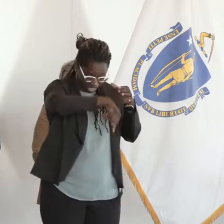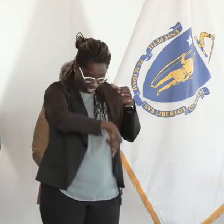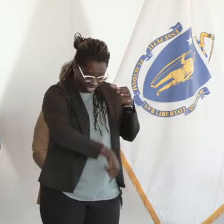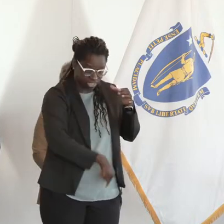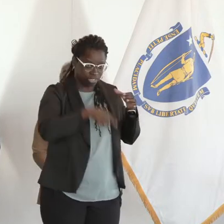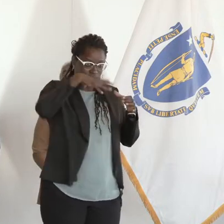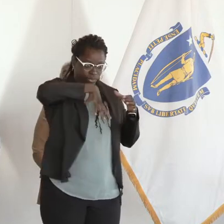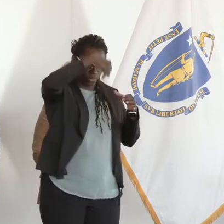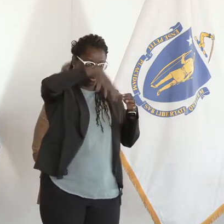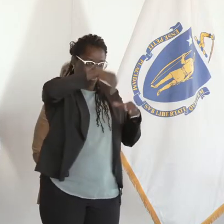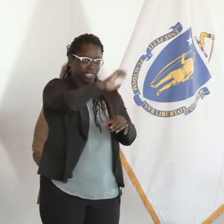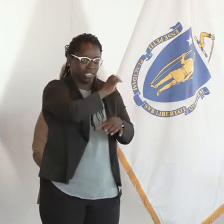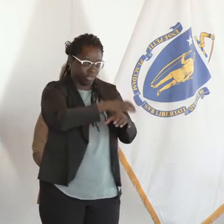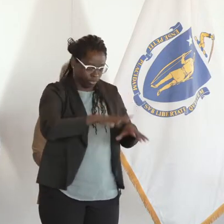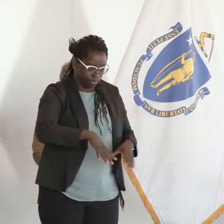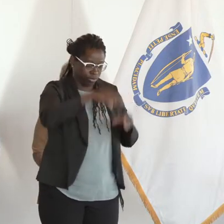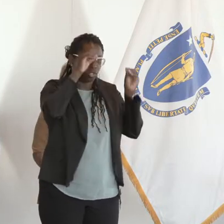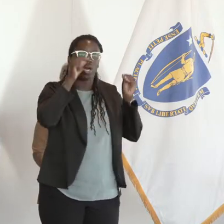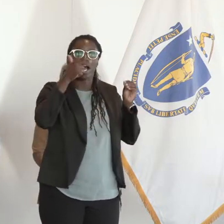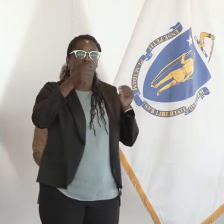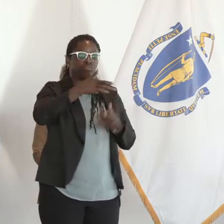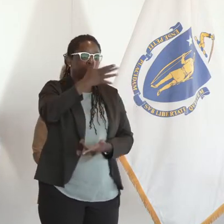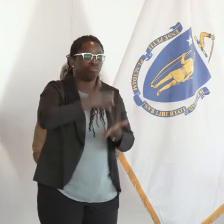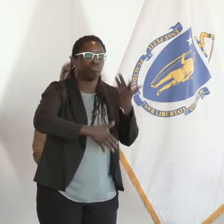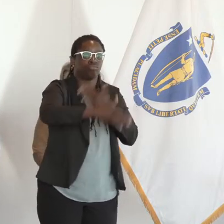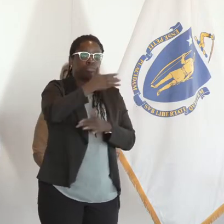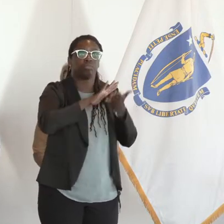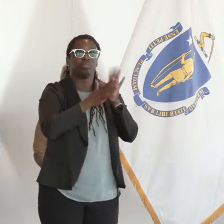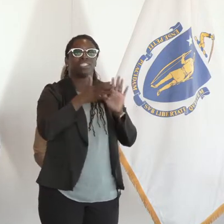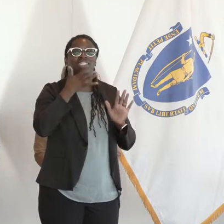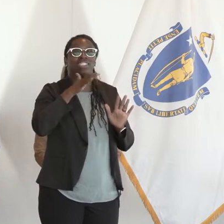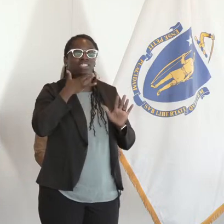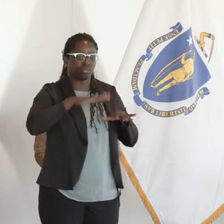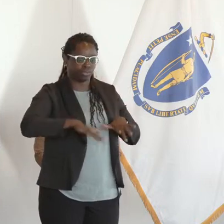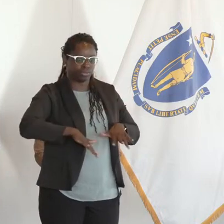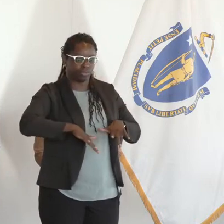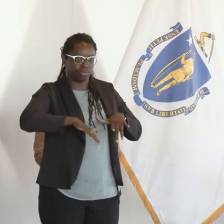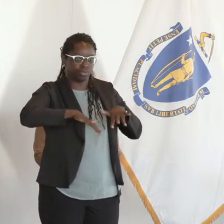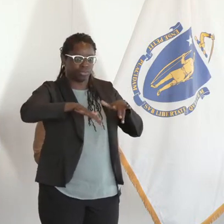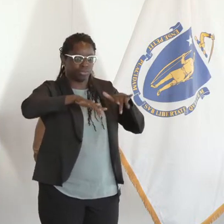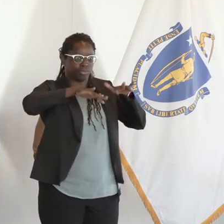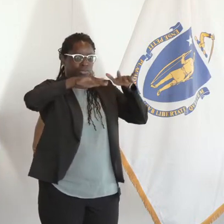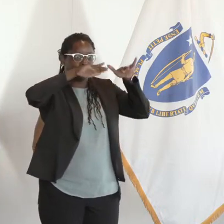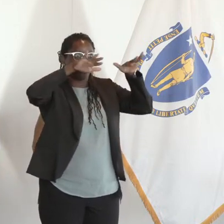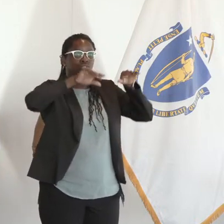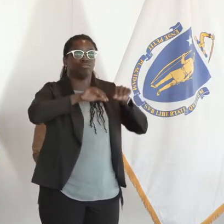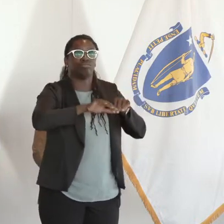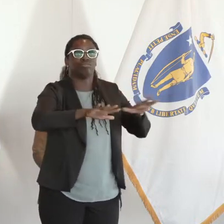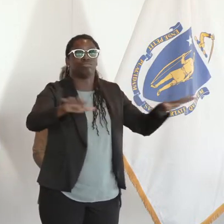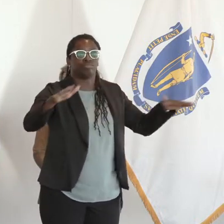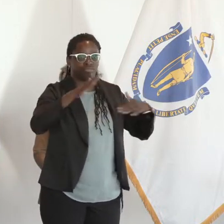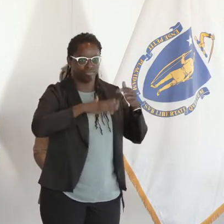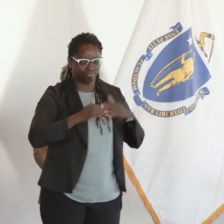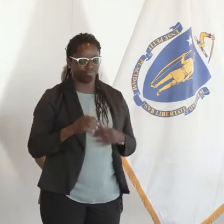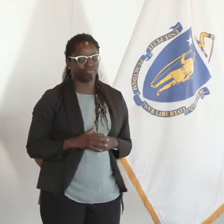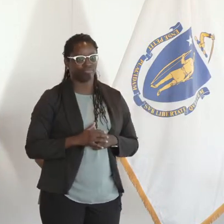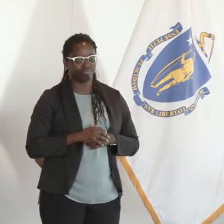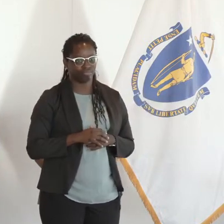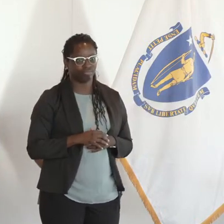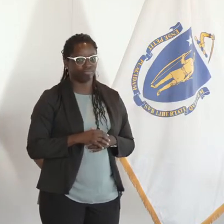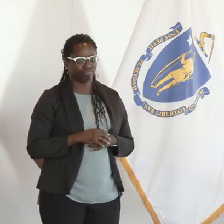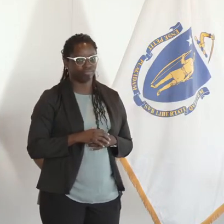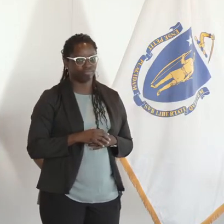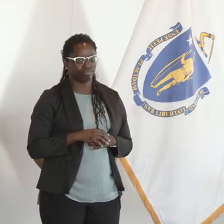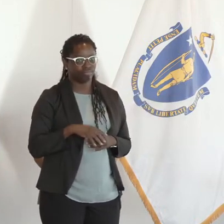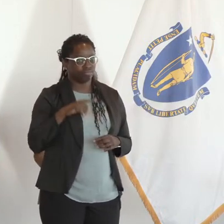earth provides to draw heat from the ground in the winter and push heat out during the summer. And the state-of-the-art exterior